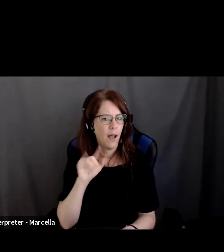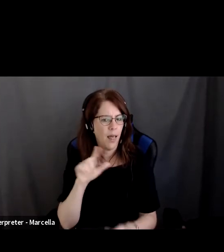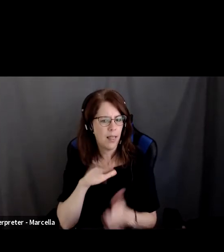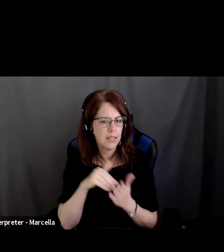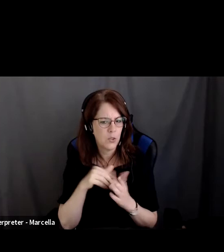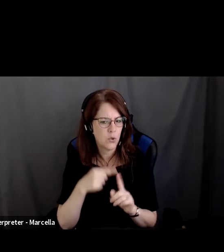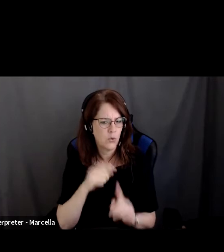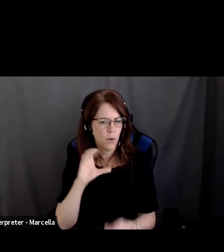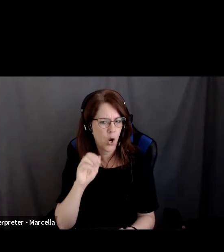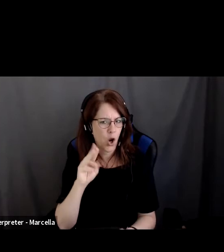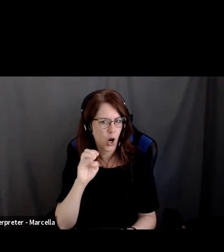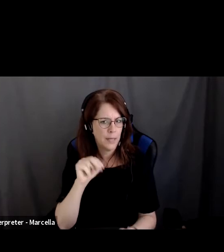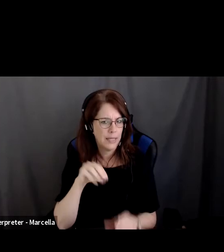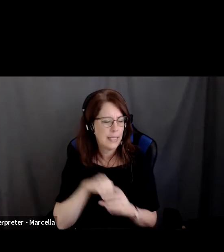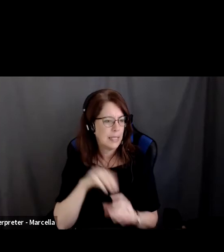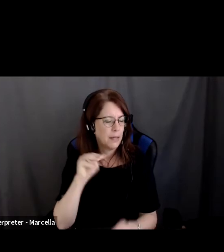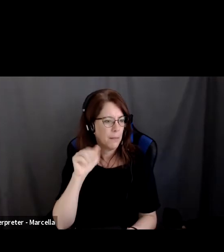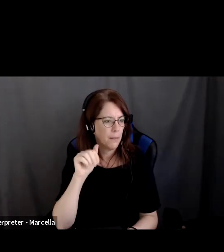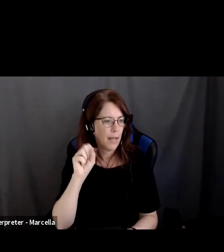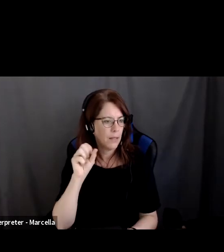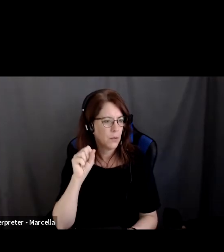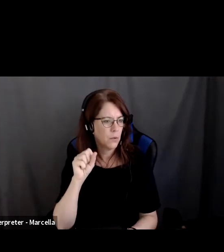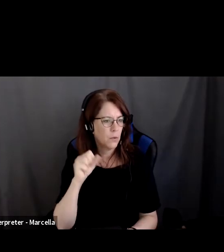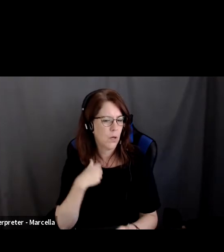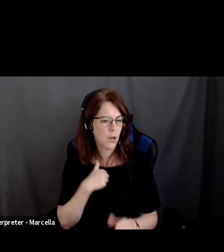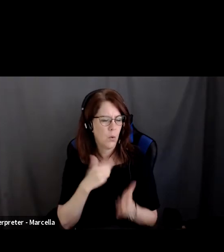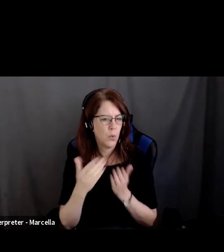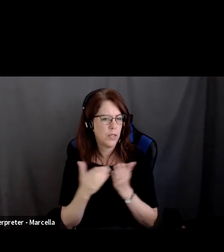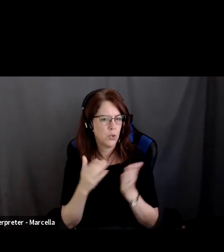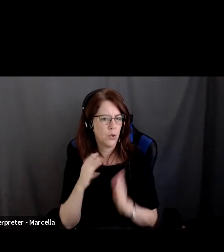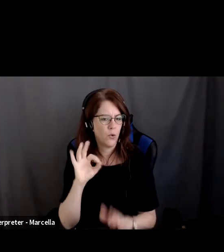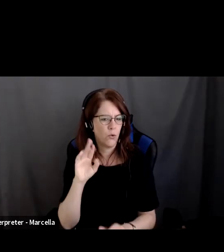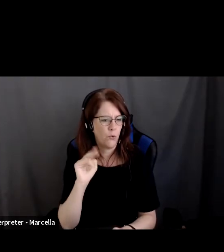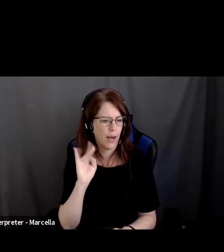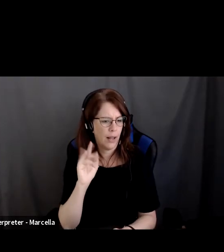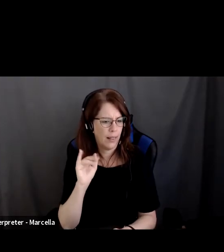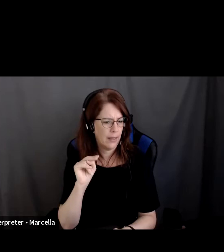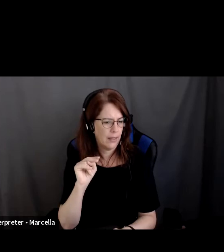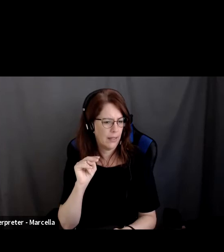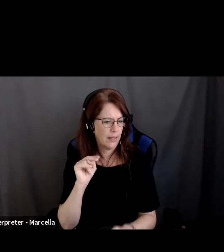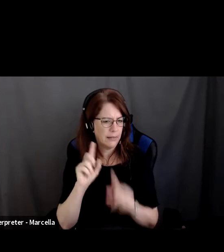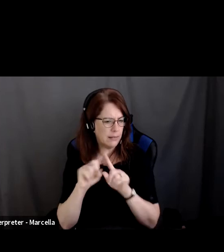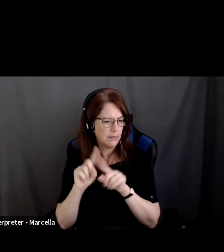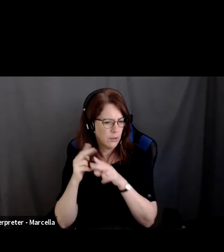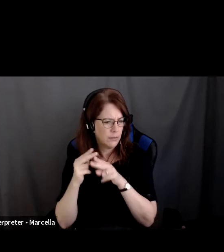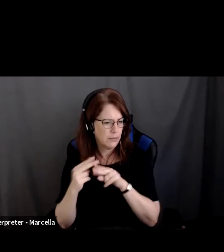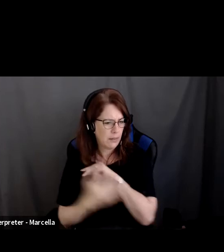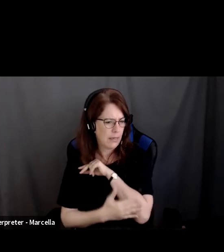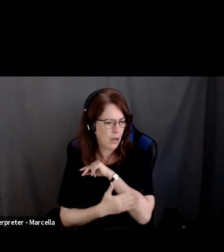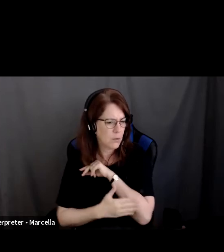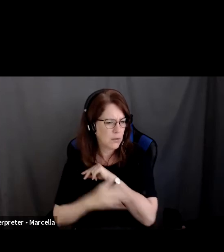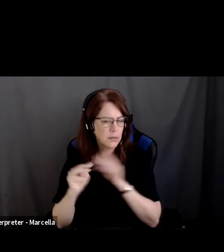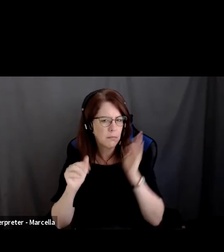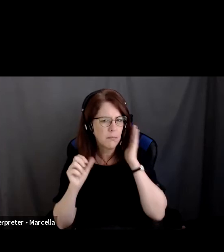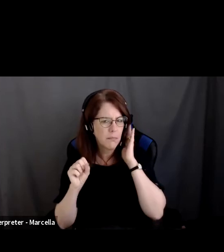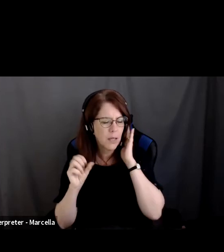in Massachusetts. We service Franklin, Hampshire, and Hampden counties in Massachusetts. It's a mix